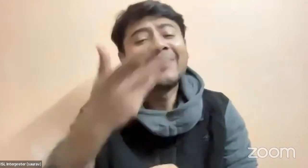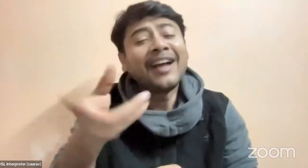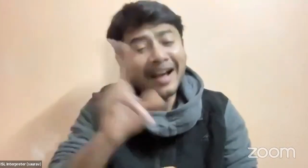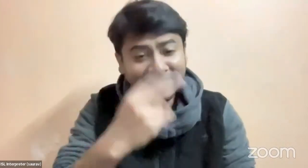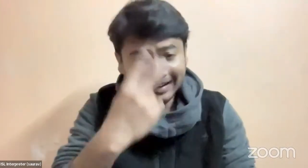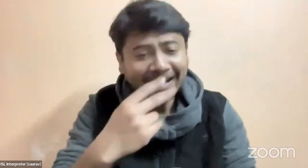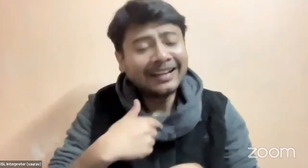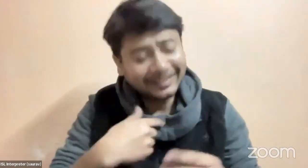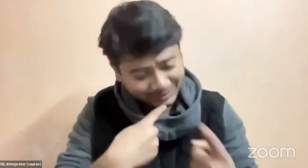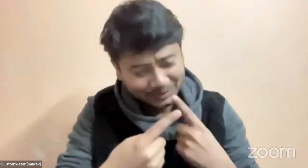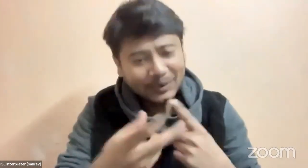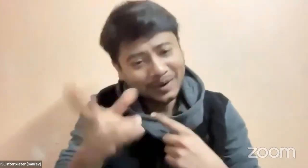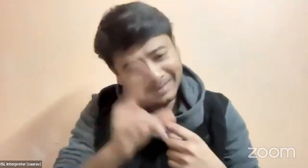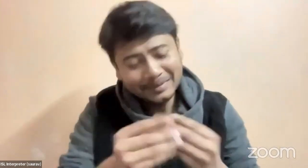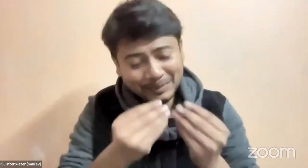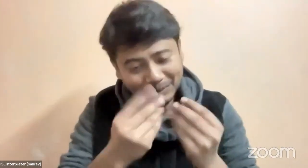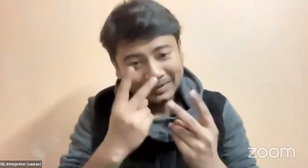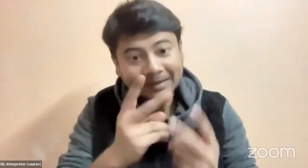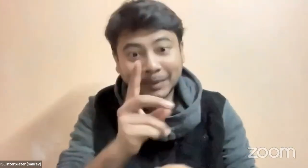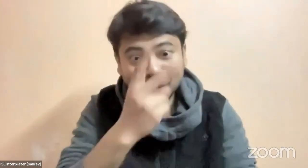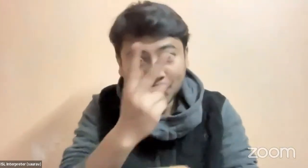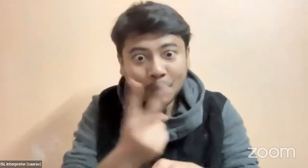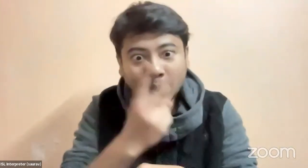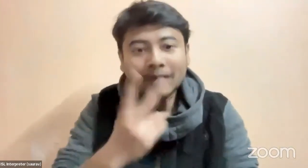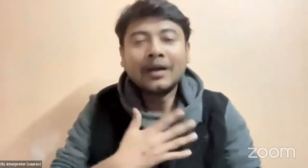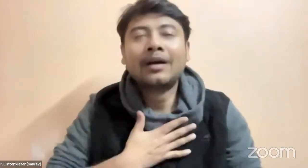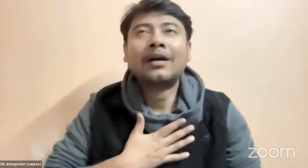So now he calls Narad Muni inside his house, inside that great palace,